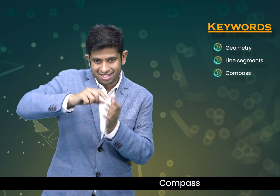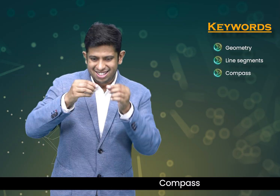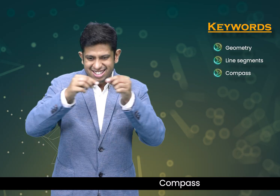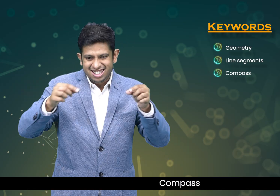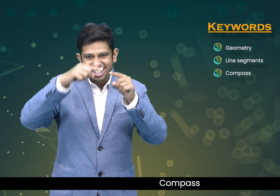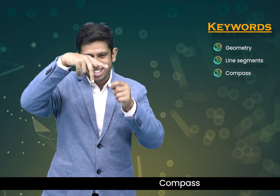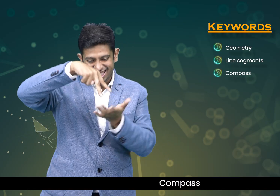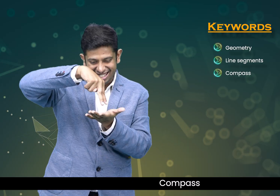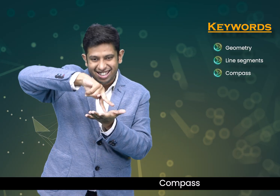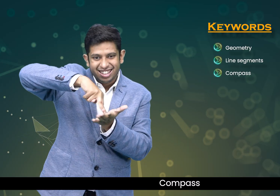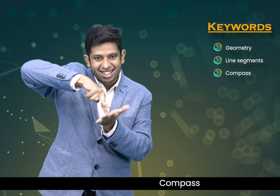compass,